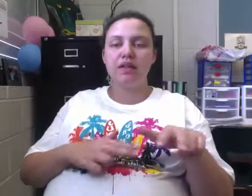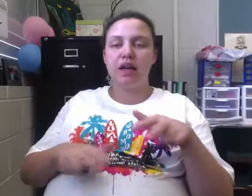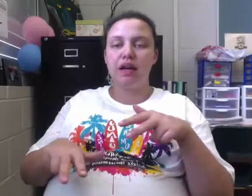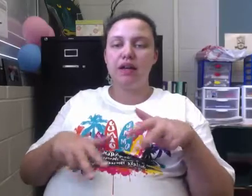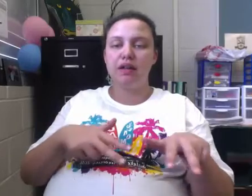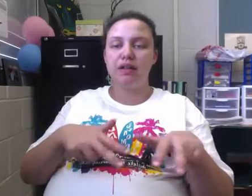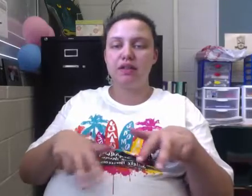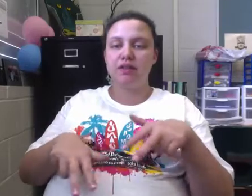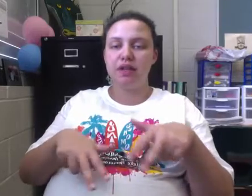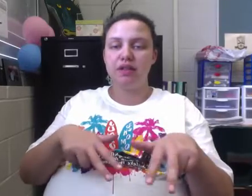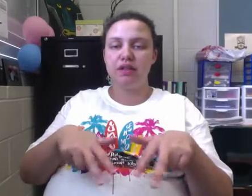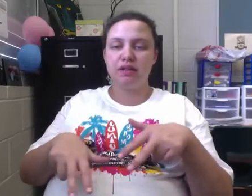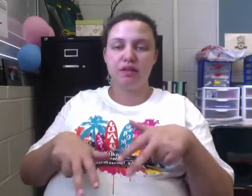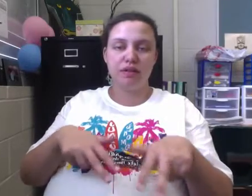to hike is 3s.